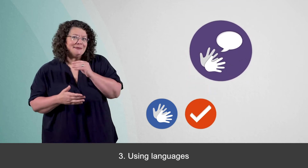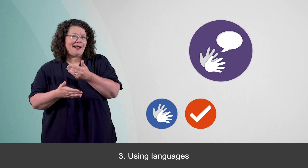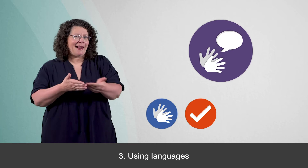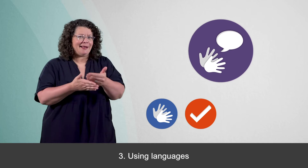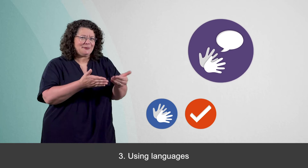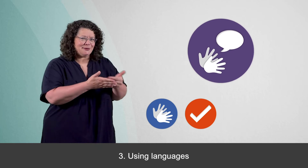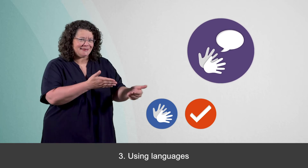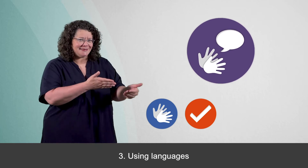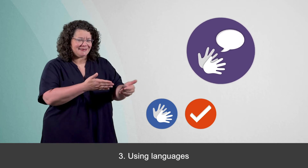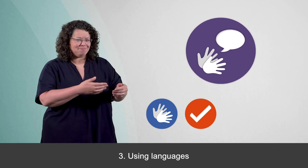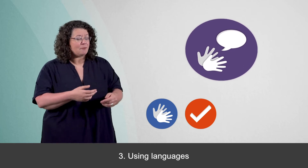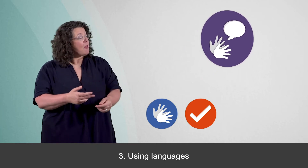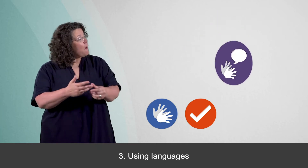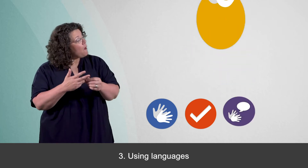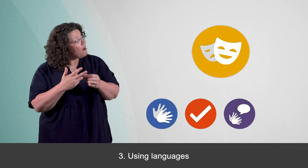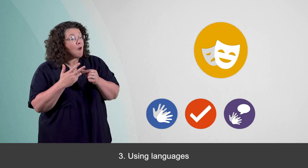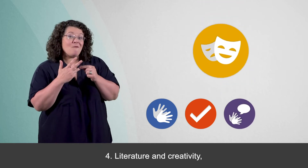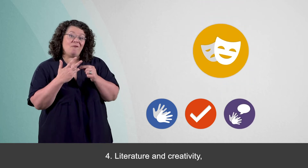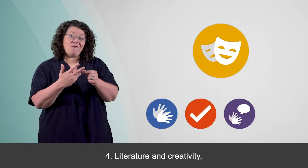Using languages. 4.